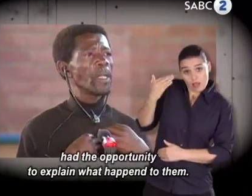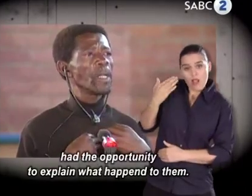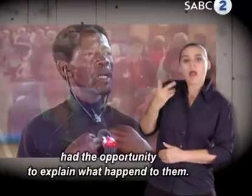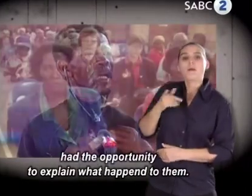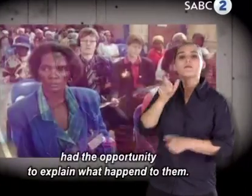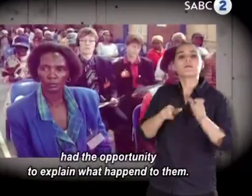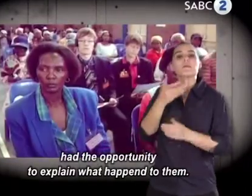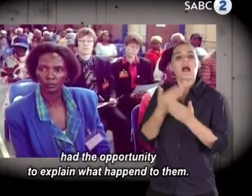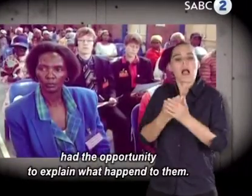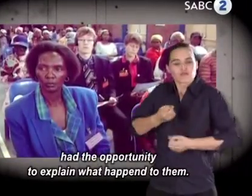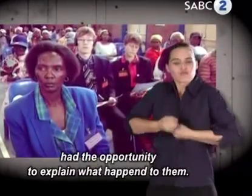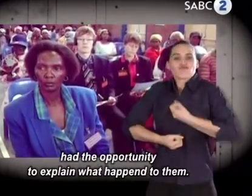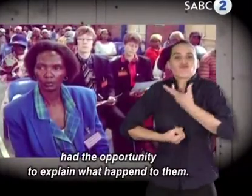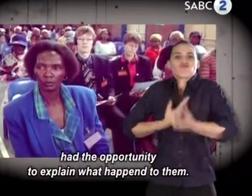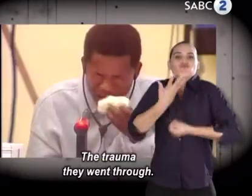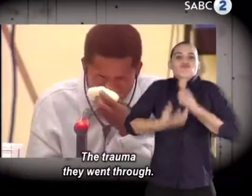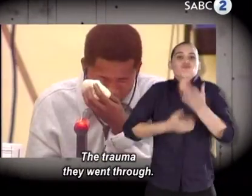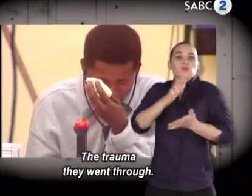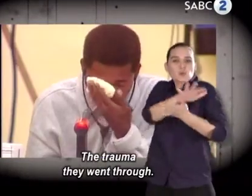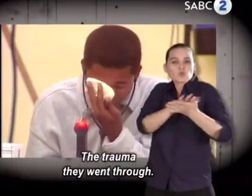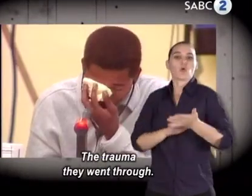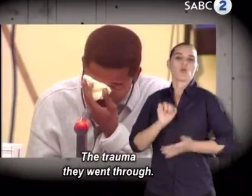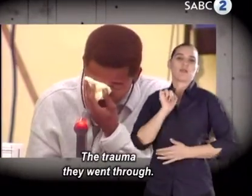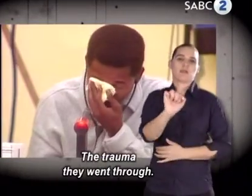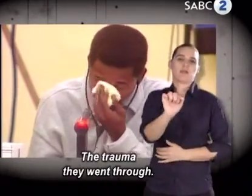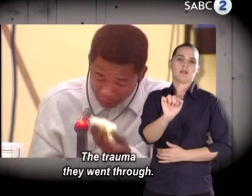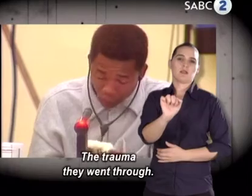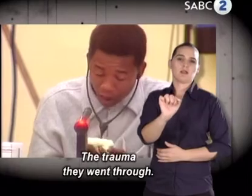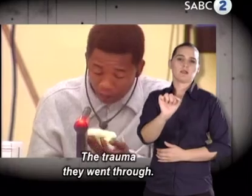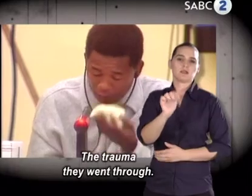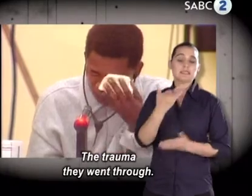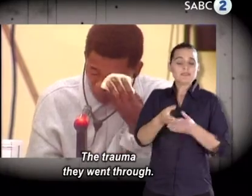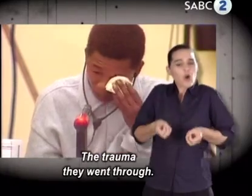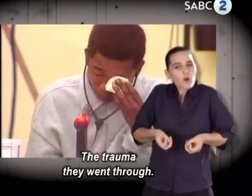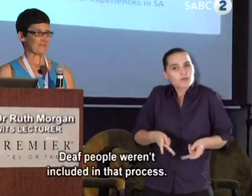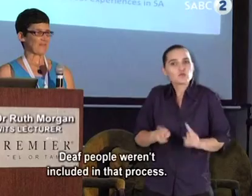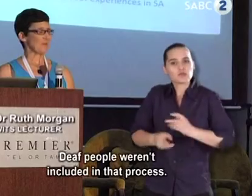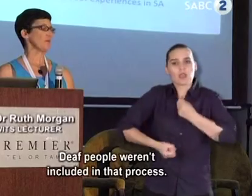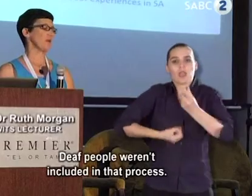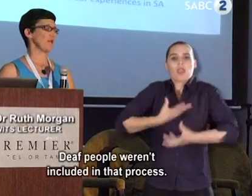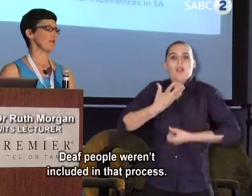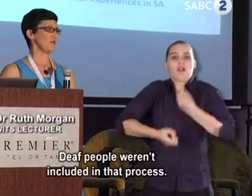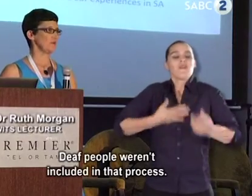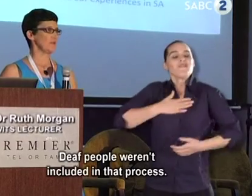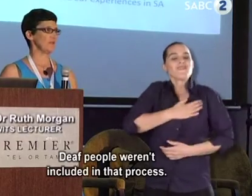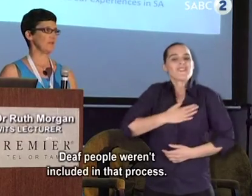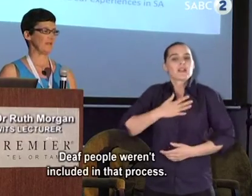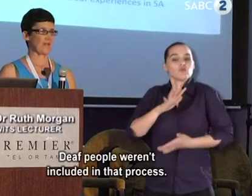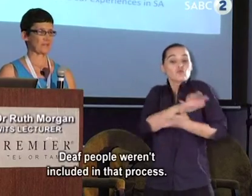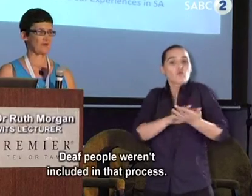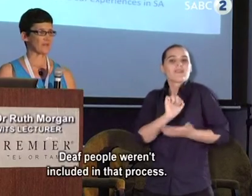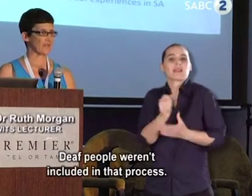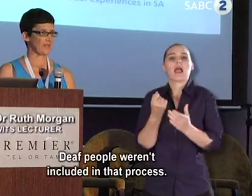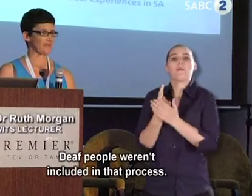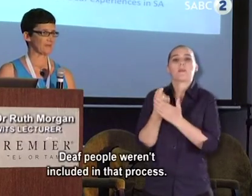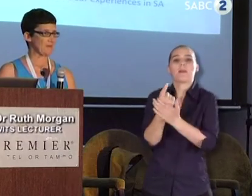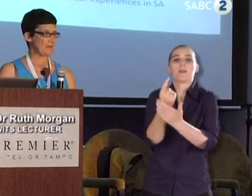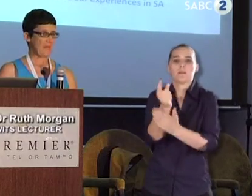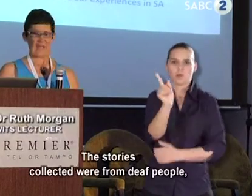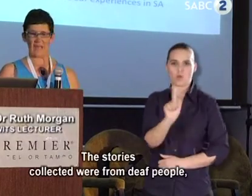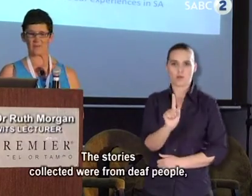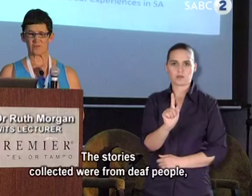opportunity to explain what happened to them and the trauma that they went through. Deaf people were not included in that